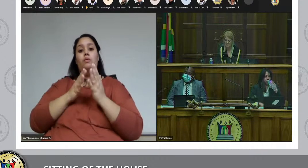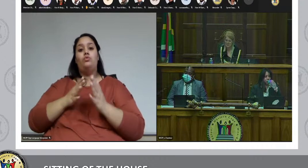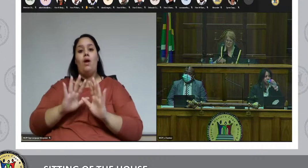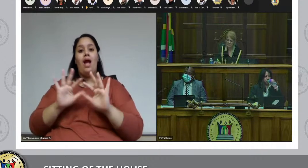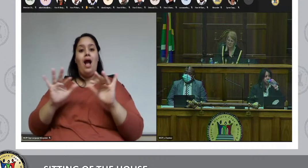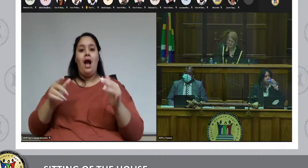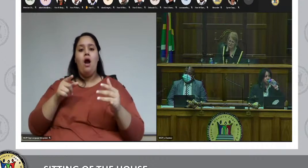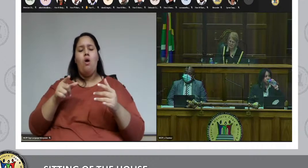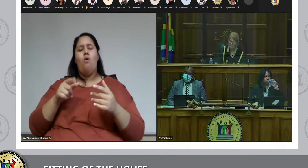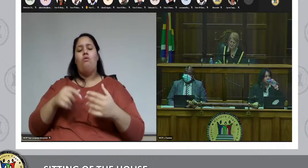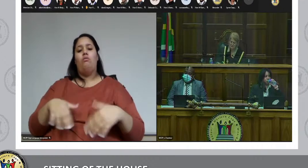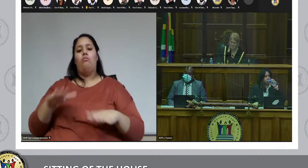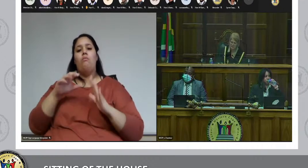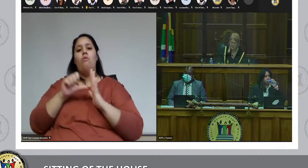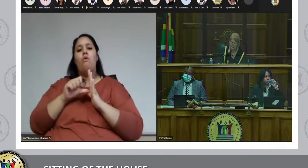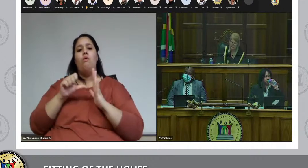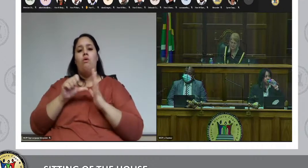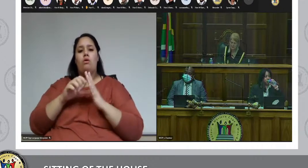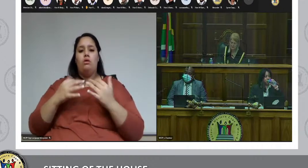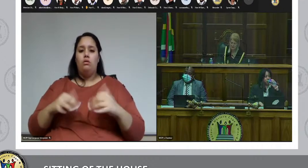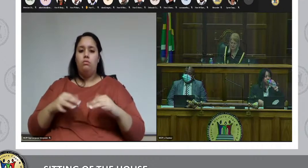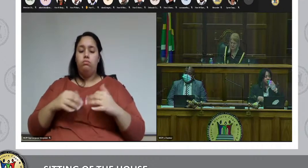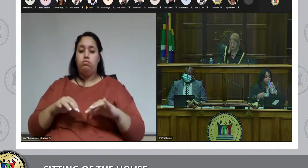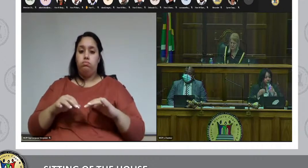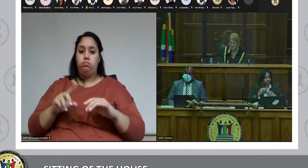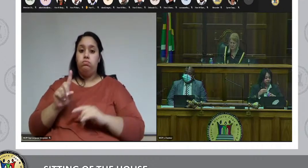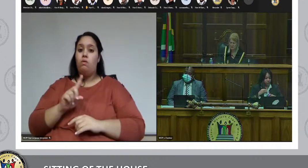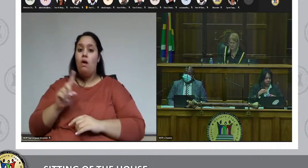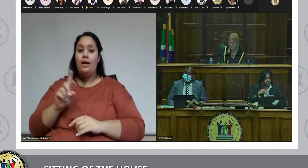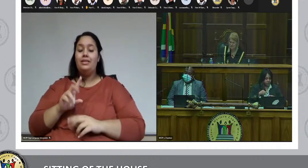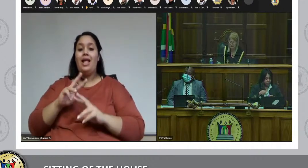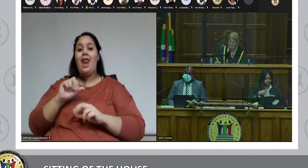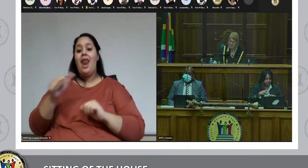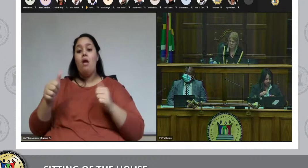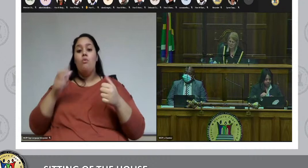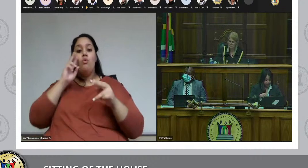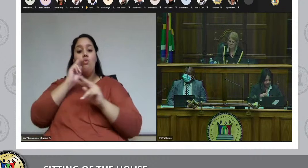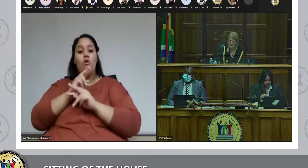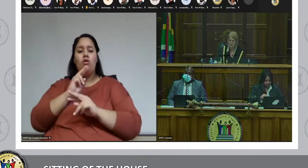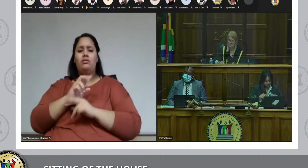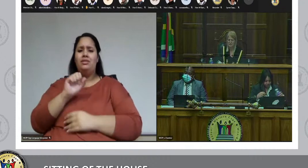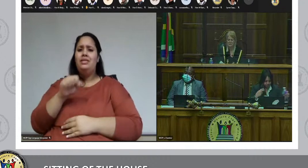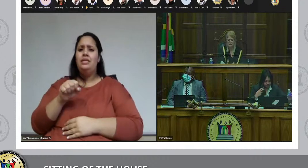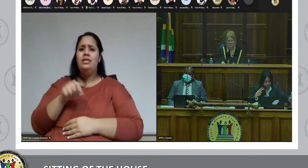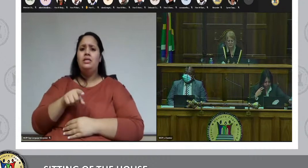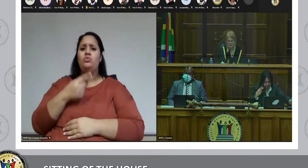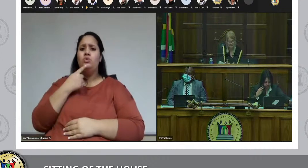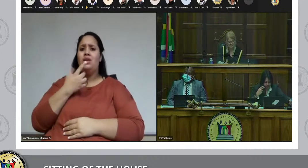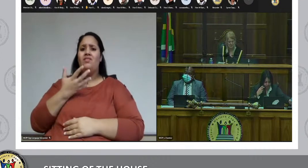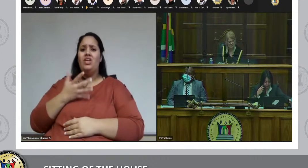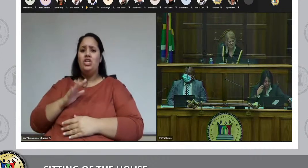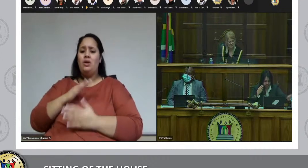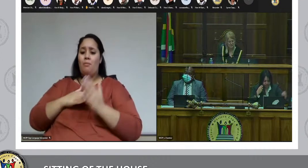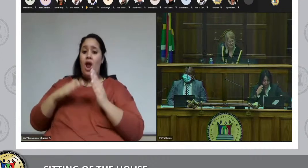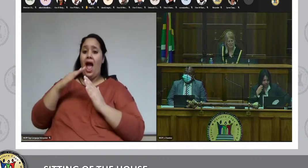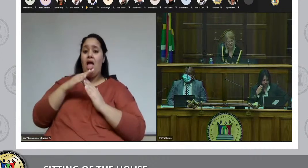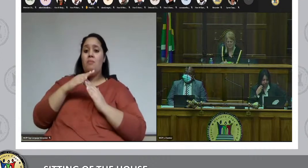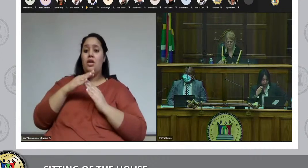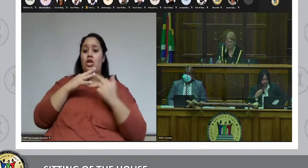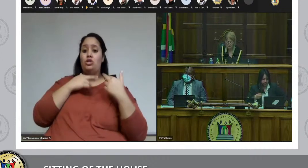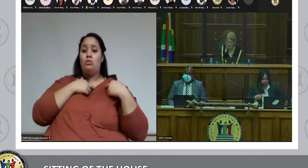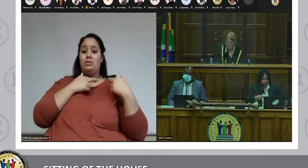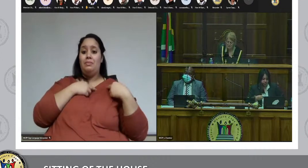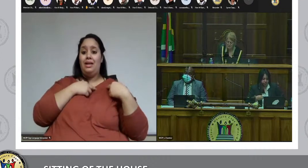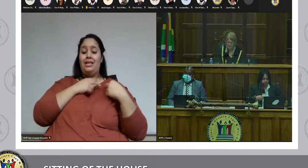premised, Honourable Kama, on the fact that neighborhood watches, yes, as you said, the primary responsibility